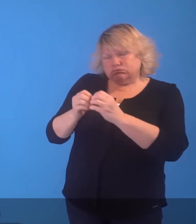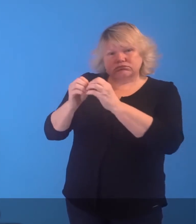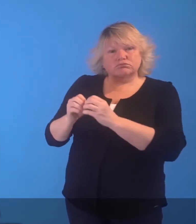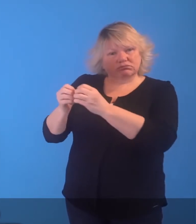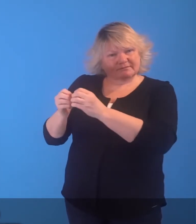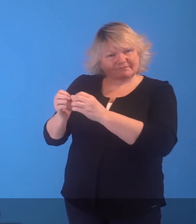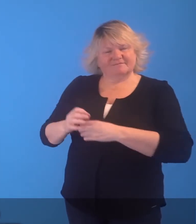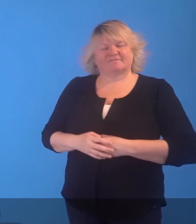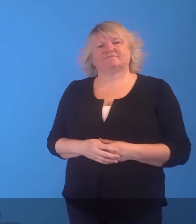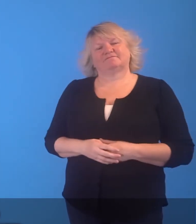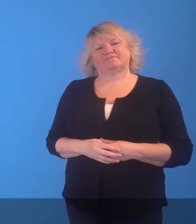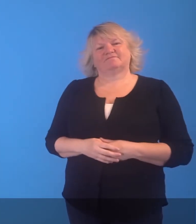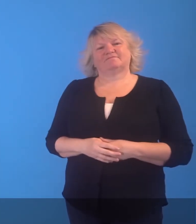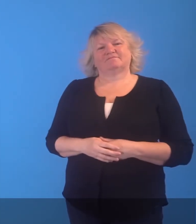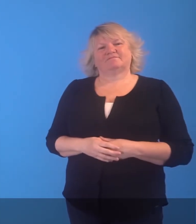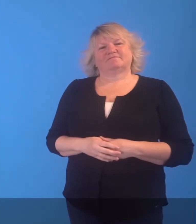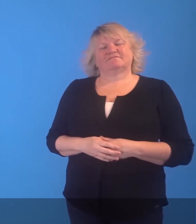known.